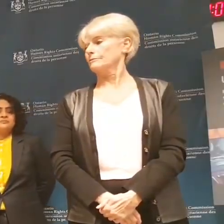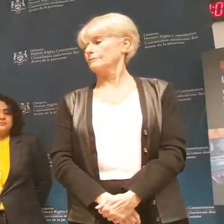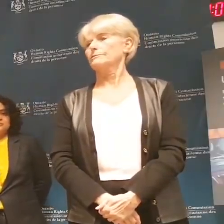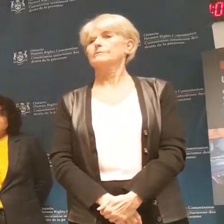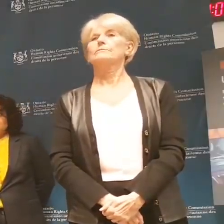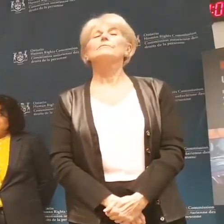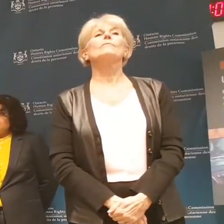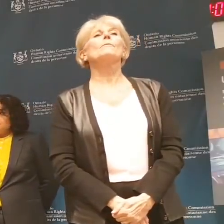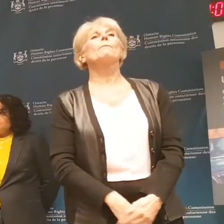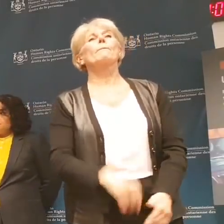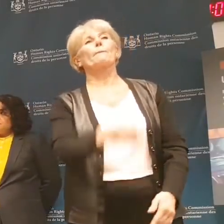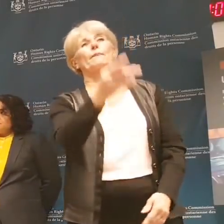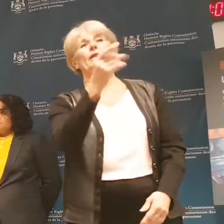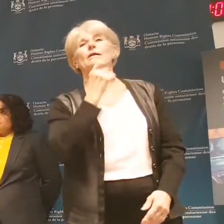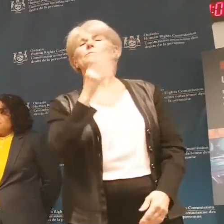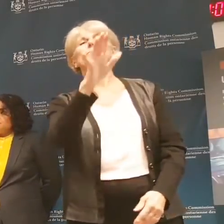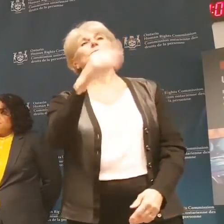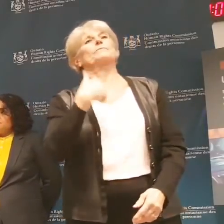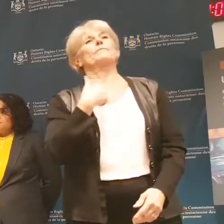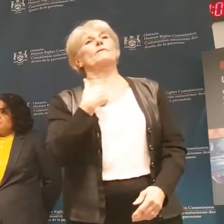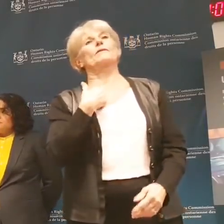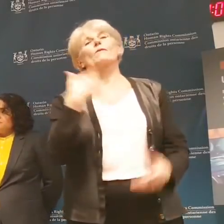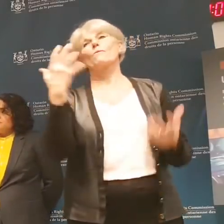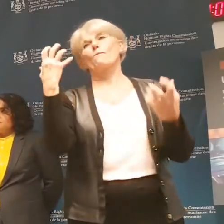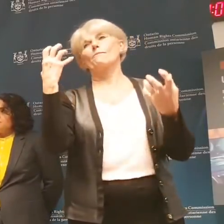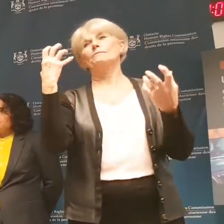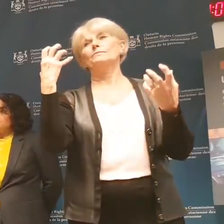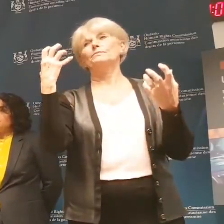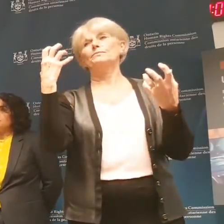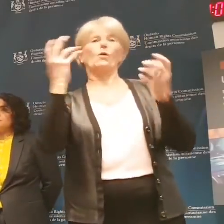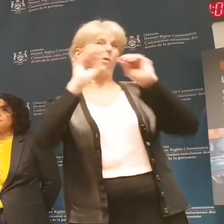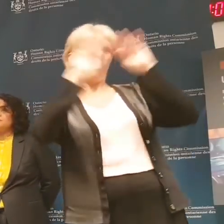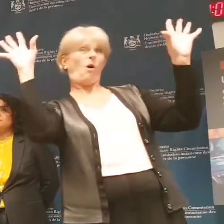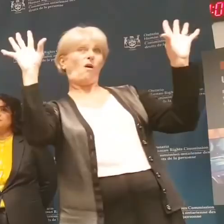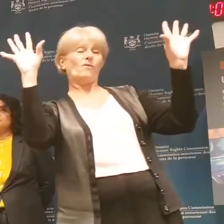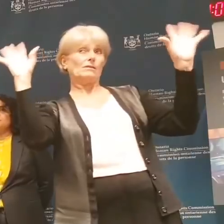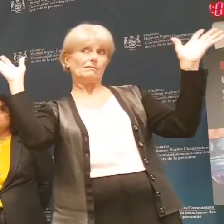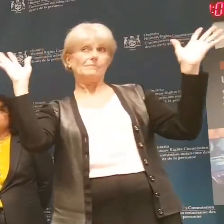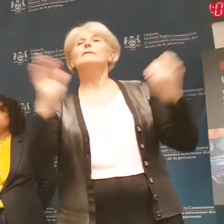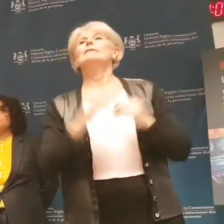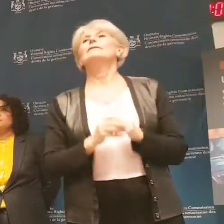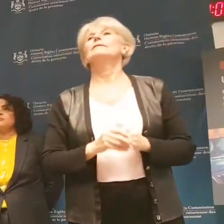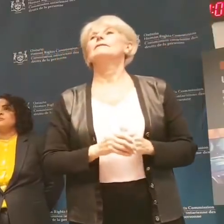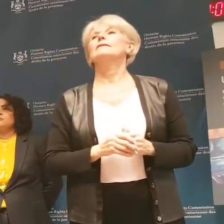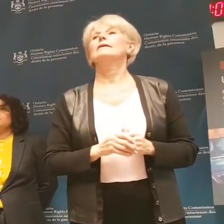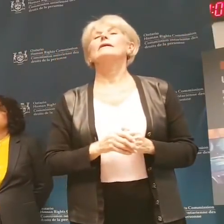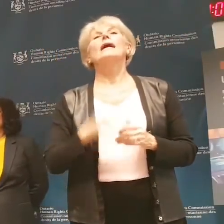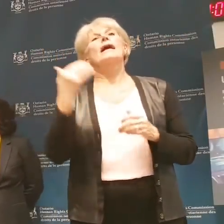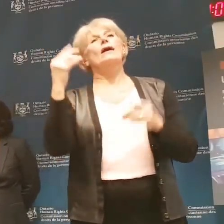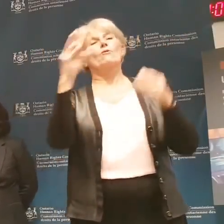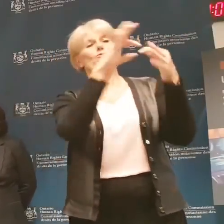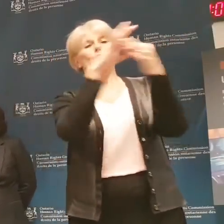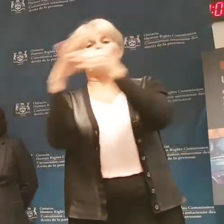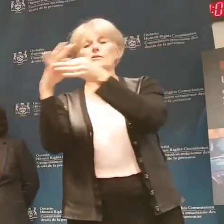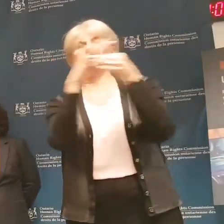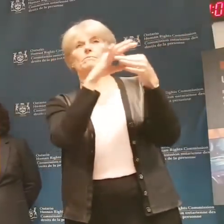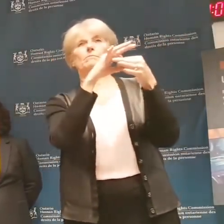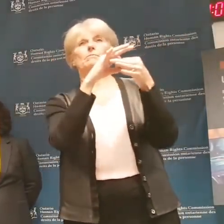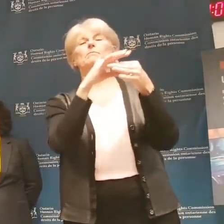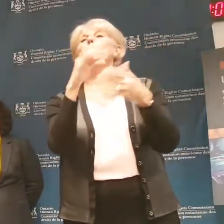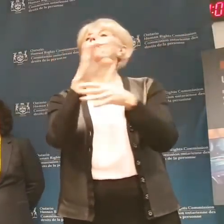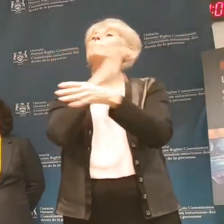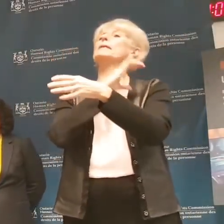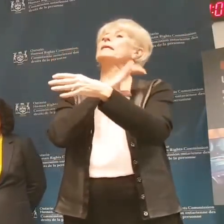Thank you for the question. I think what I wanted to make obvious or apparent also is the relationship police generally